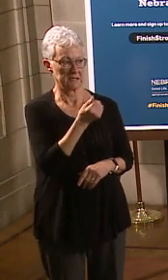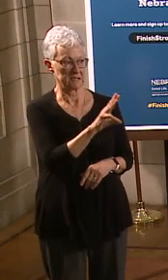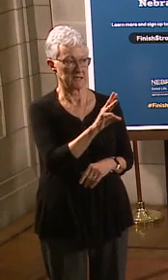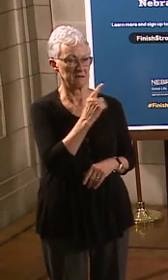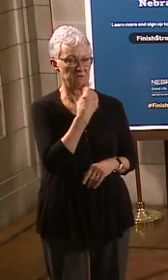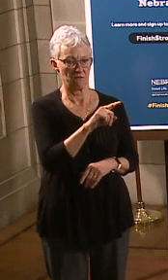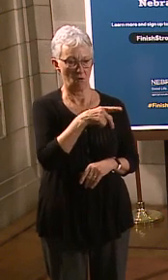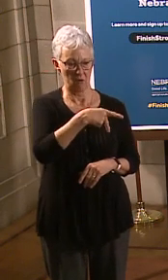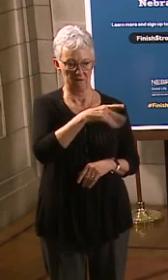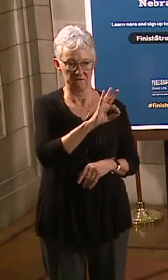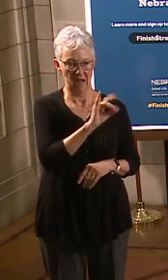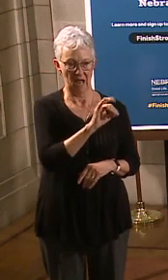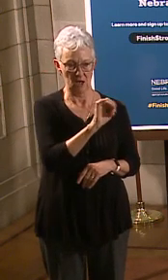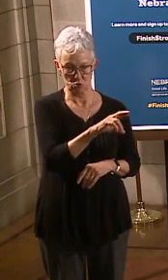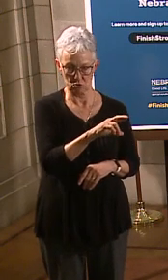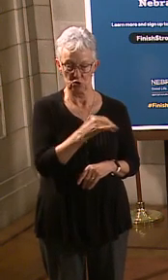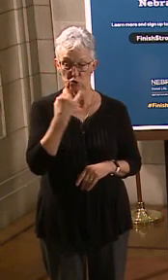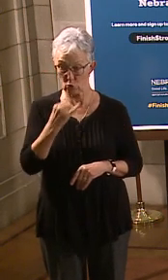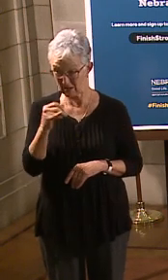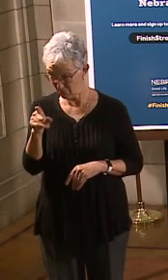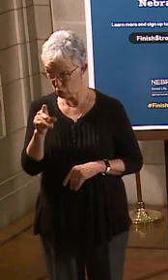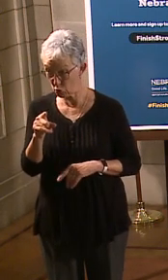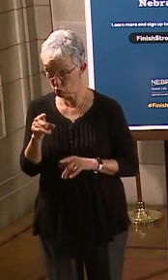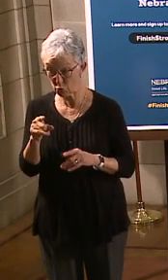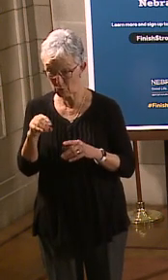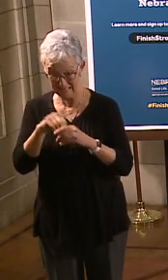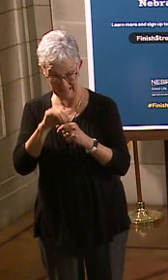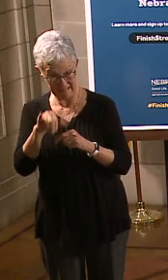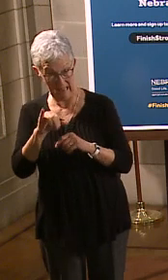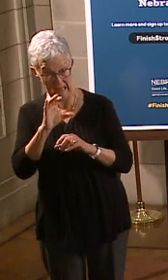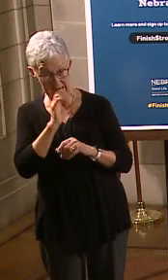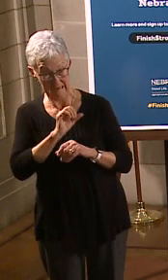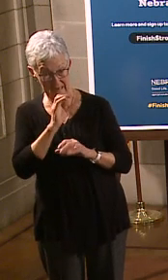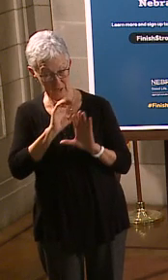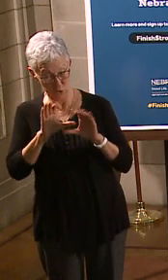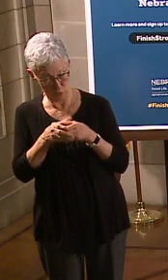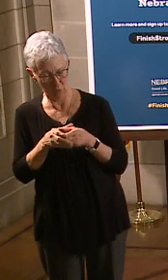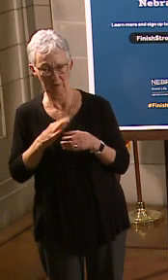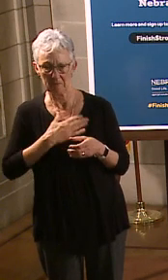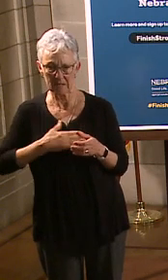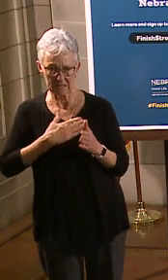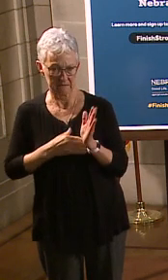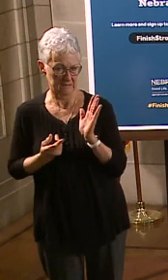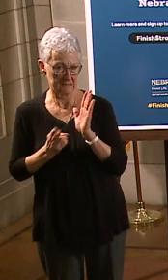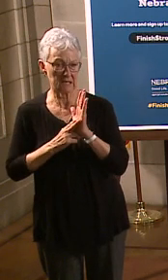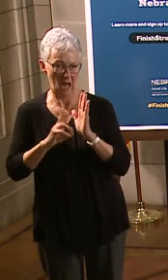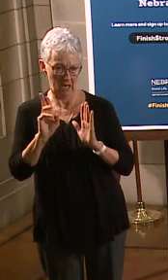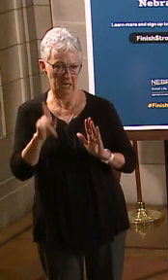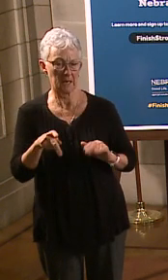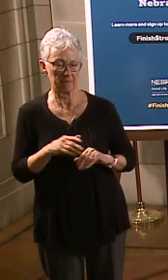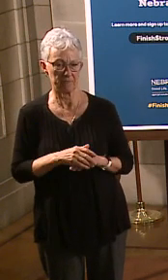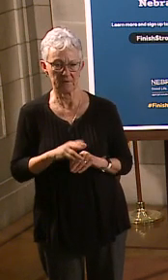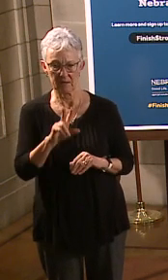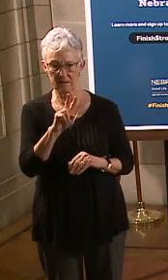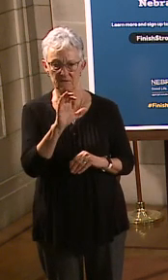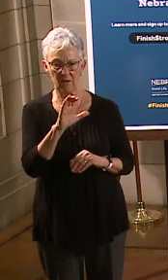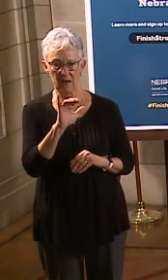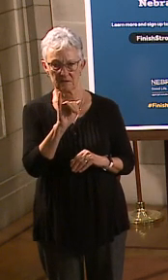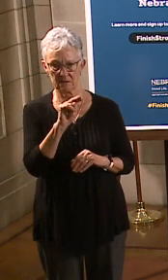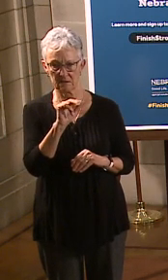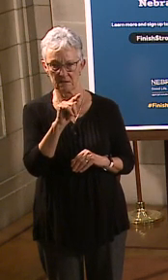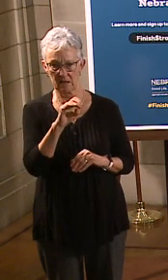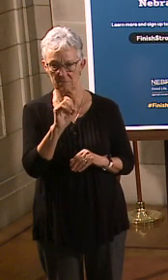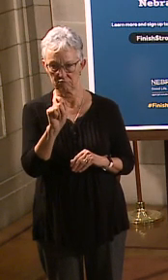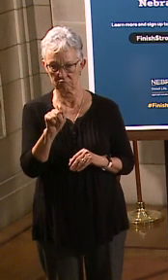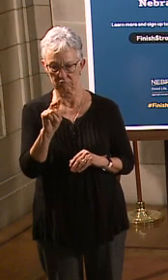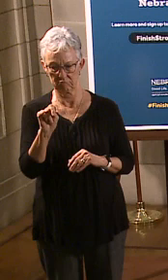and Johnson & Johnson. So if you're eligible, please sign up to get registered. The website is vaccinate.ne.gov.